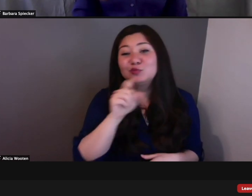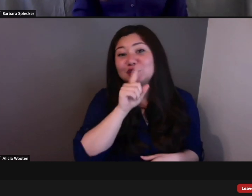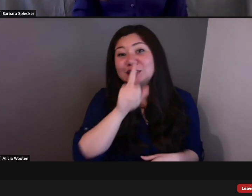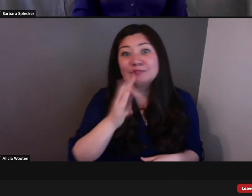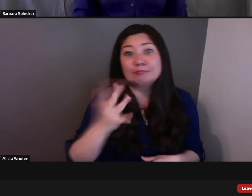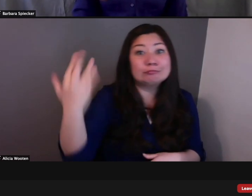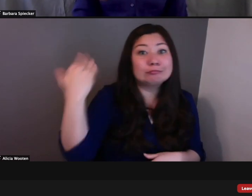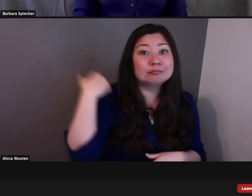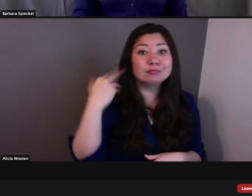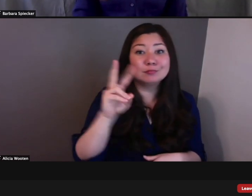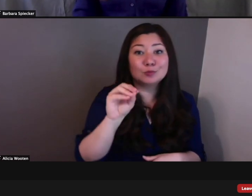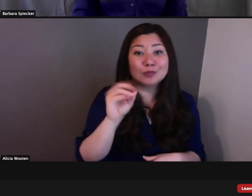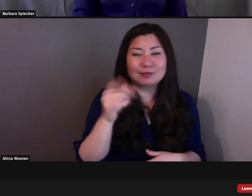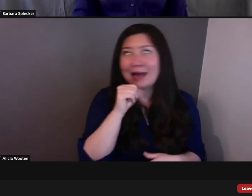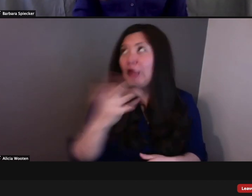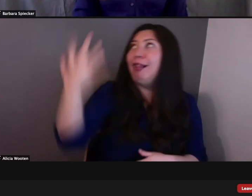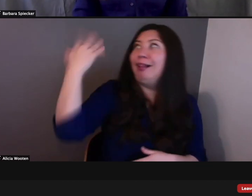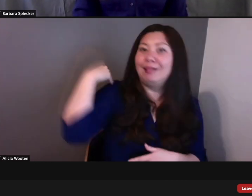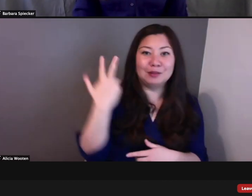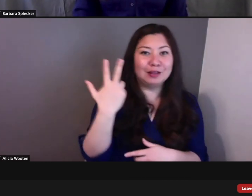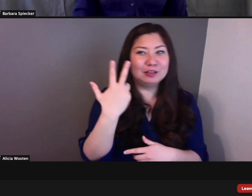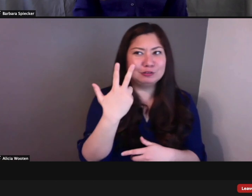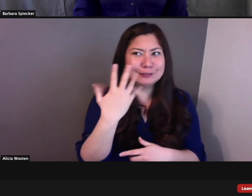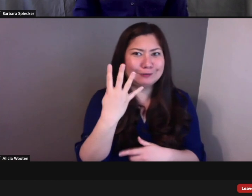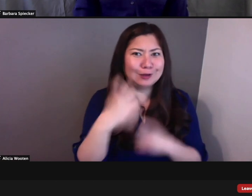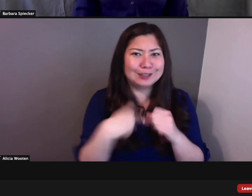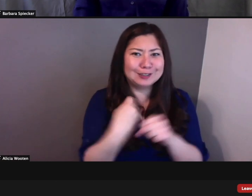feeling lonely and isolated and burnt out.